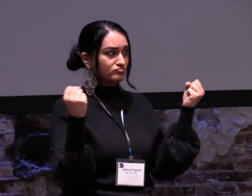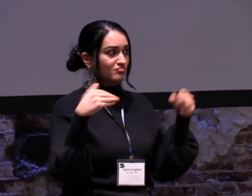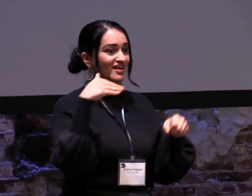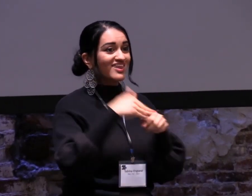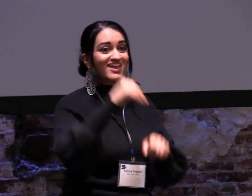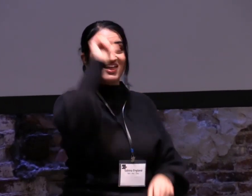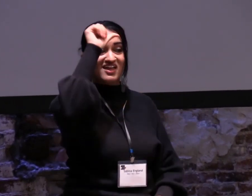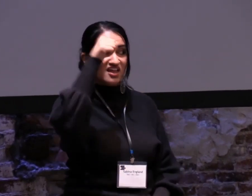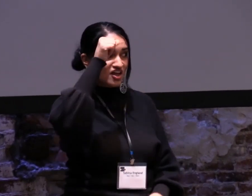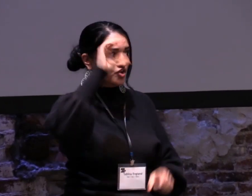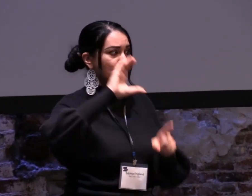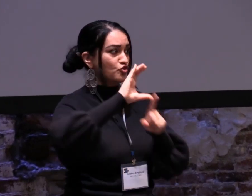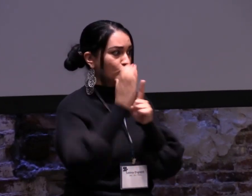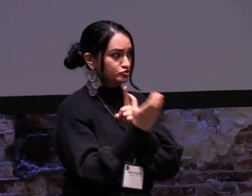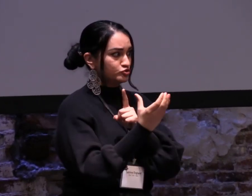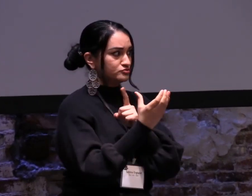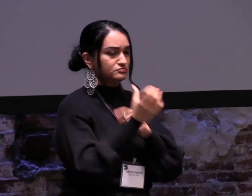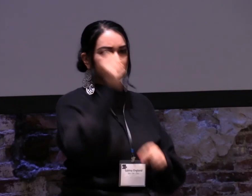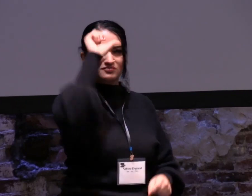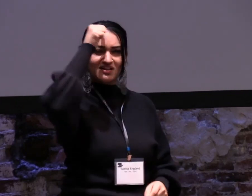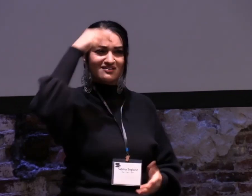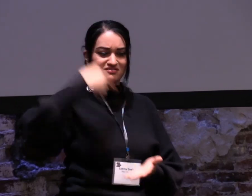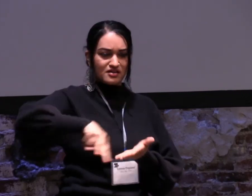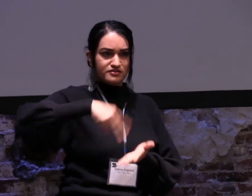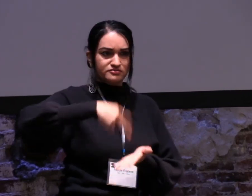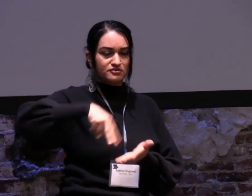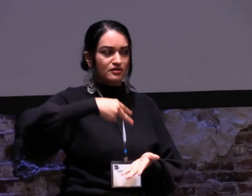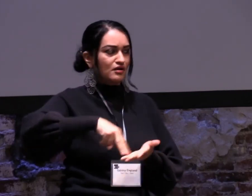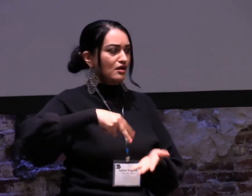Mudra. So we sign this in the Indian culture,